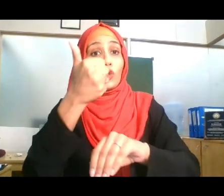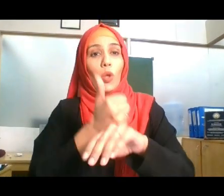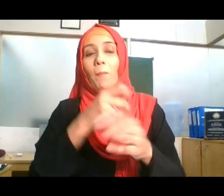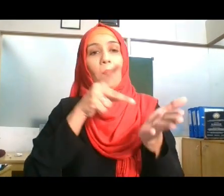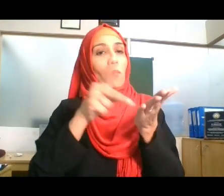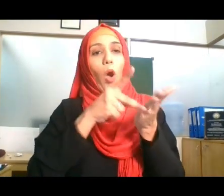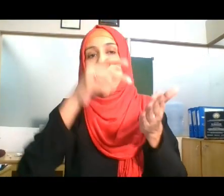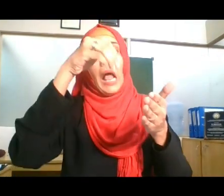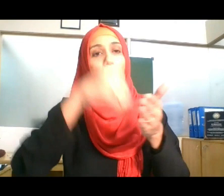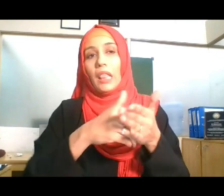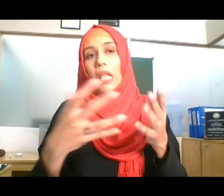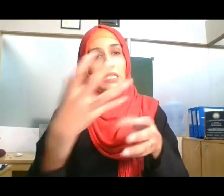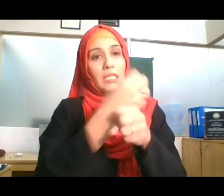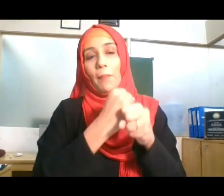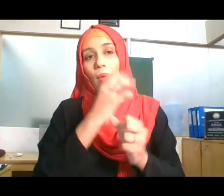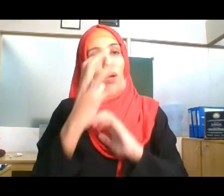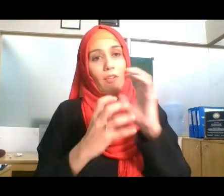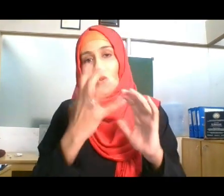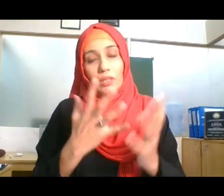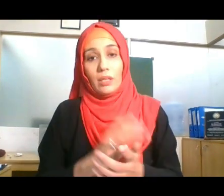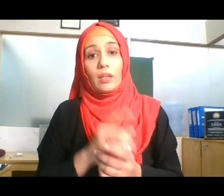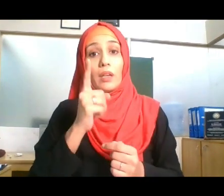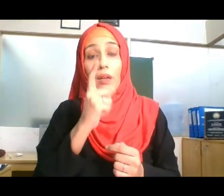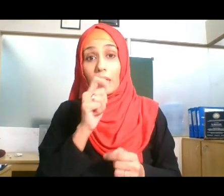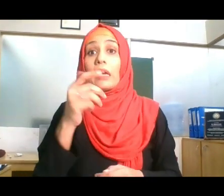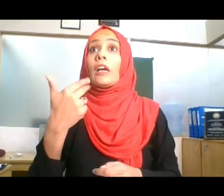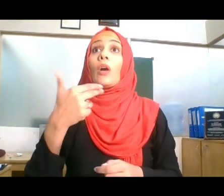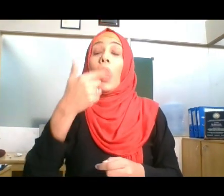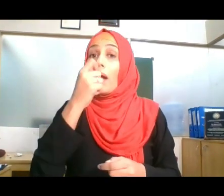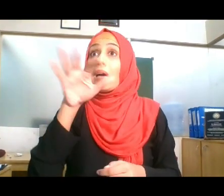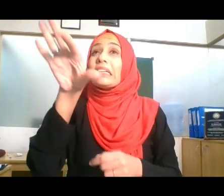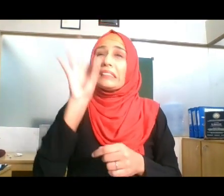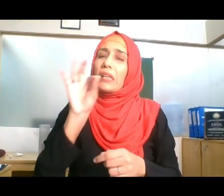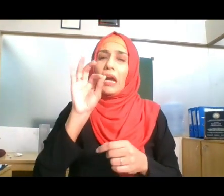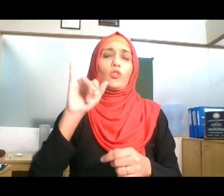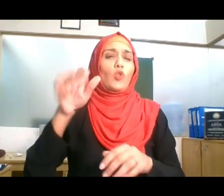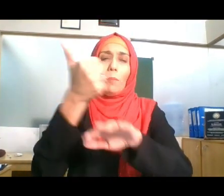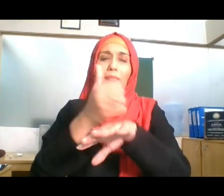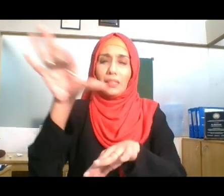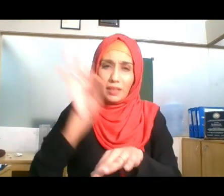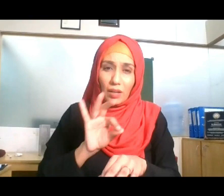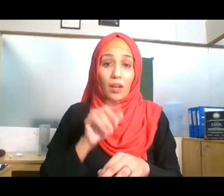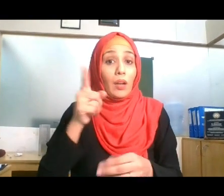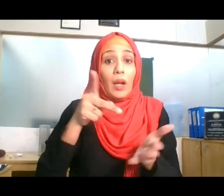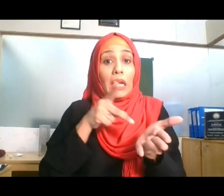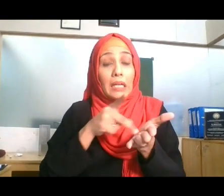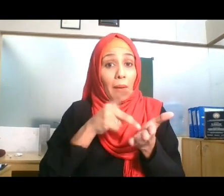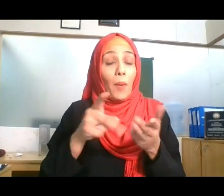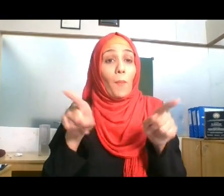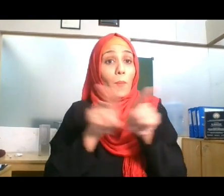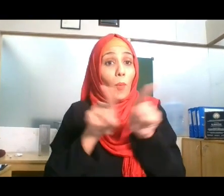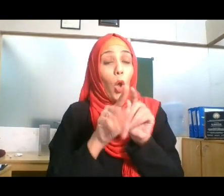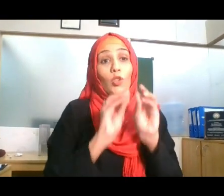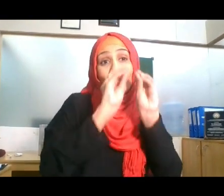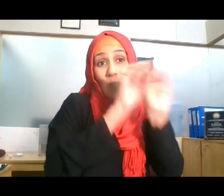institutions. So if a well-meaning individual who's hired a person with disability leaves the institution, then there is no sustainability of